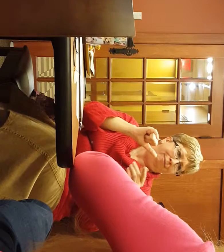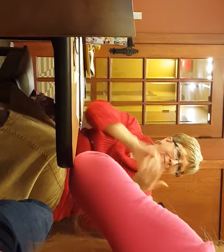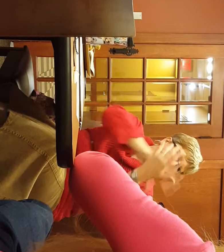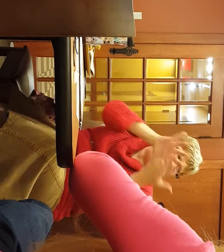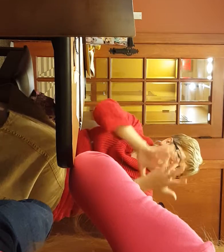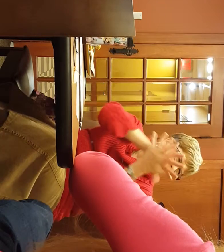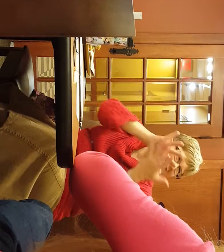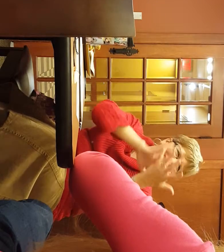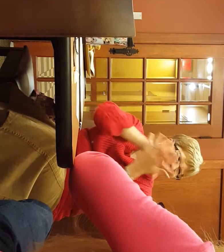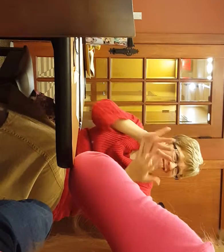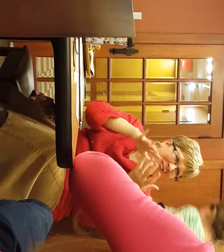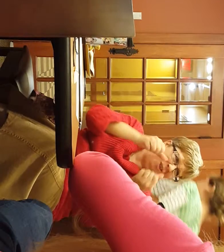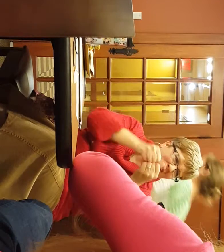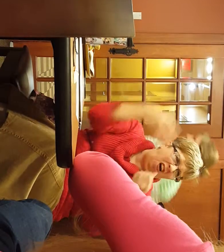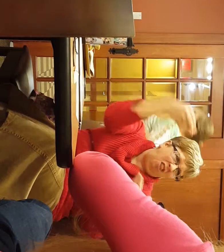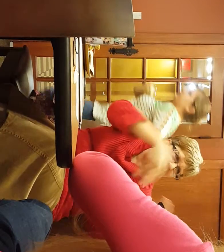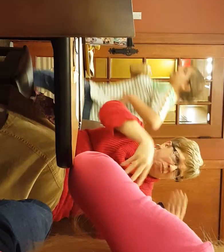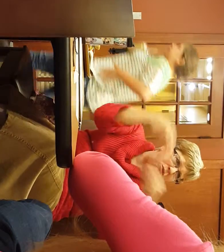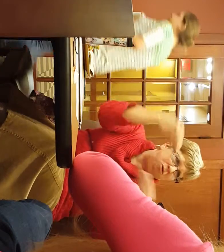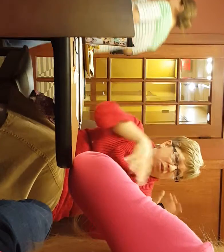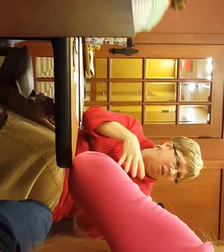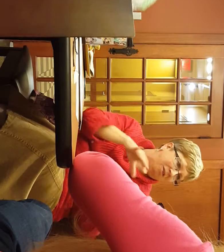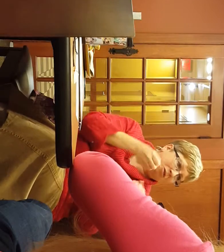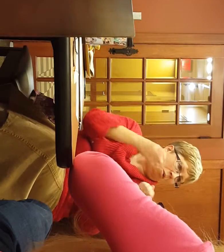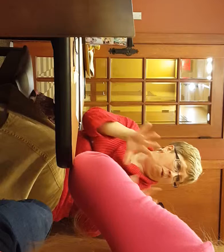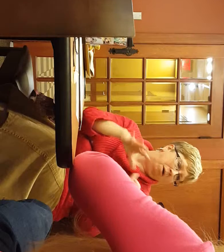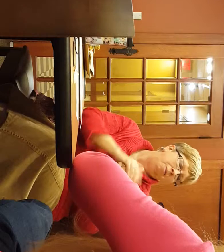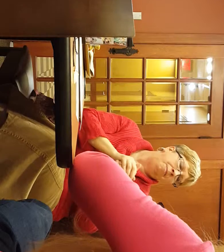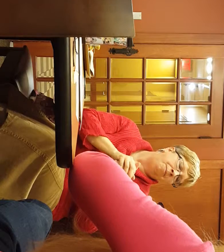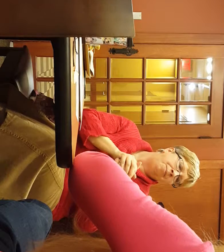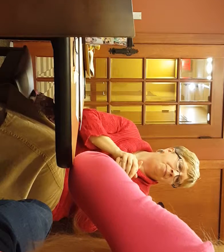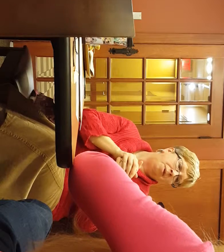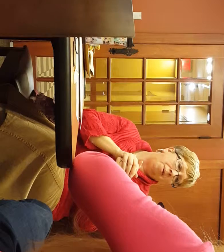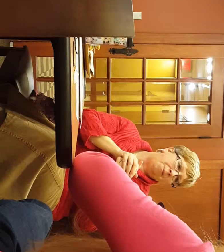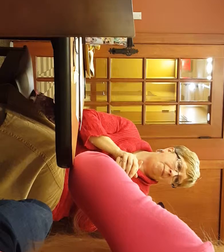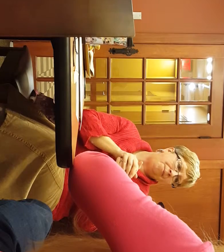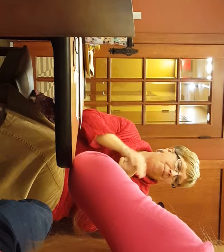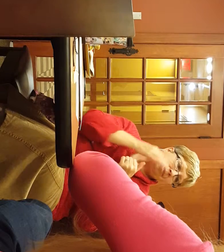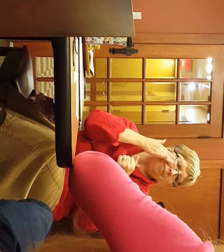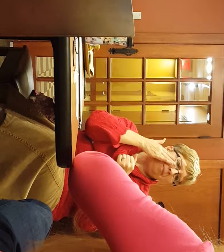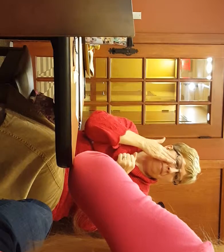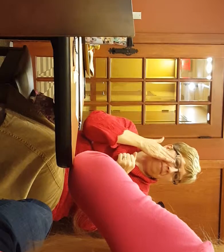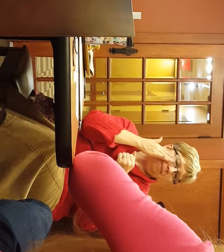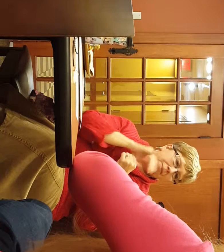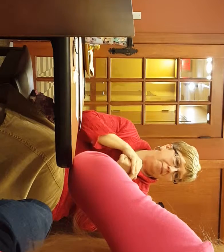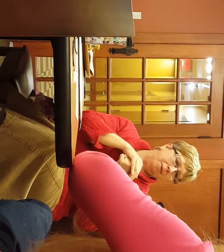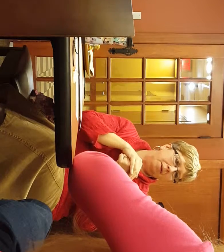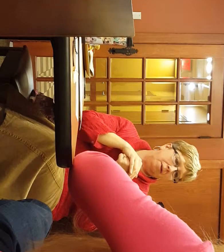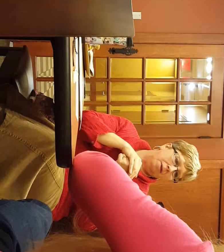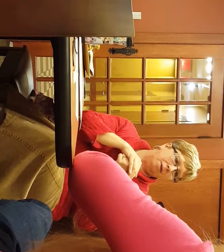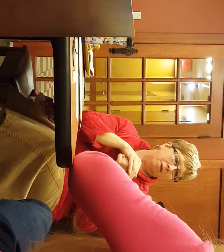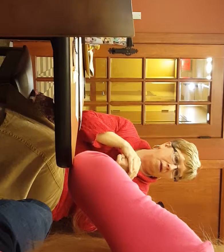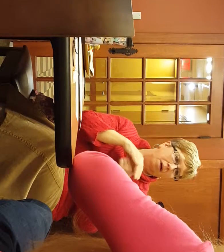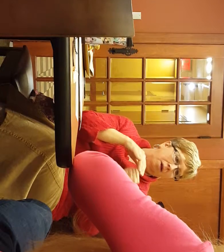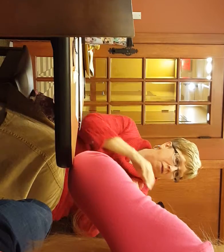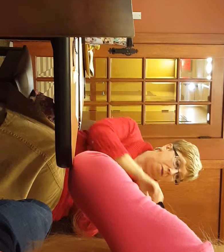the goodness in there from that Young Living offers. So that's one thing that I found was with their seed to seal process. And I hate to talk